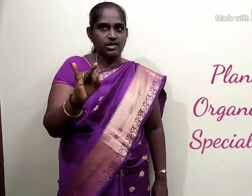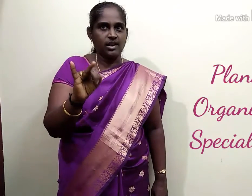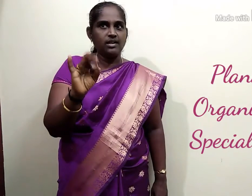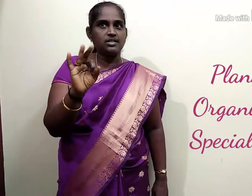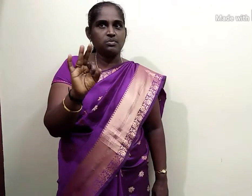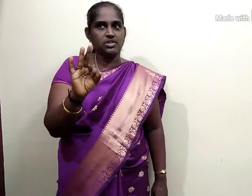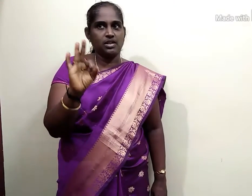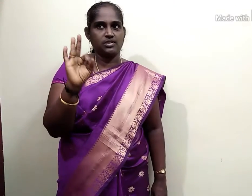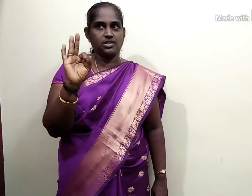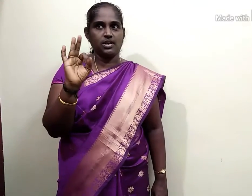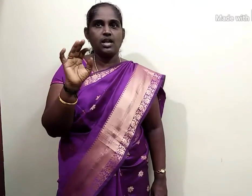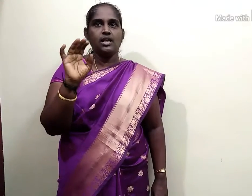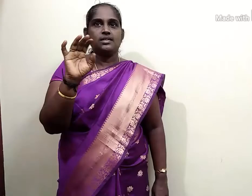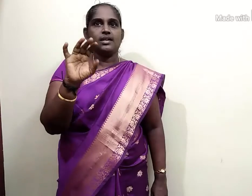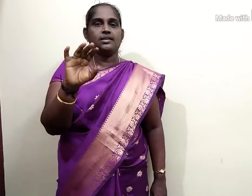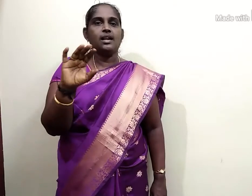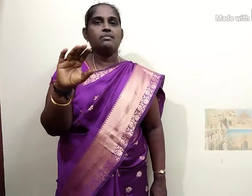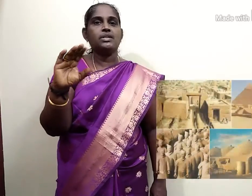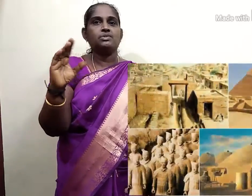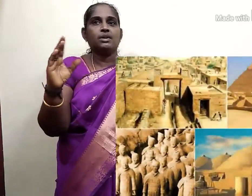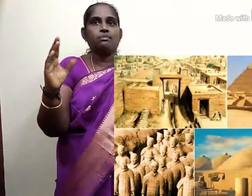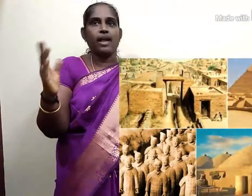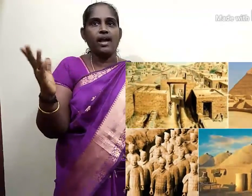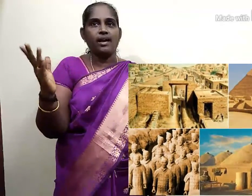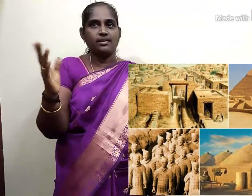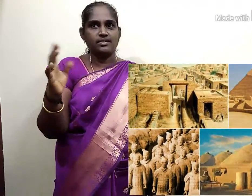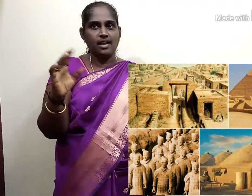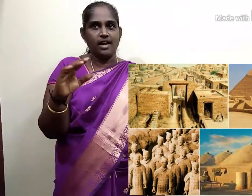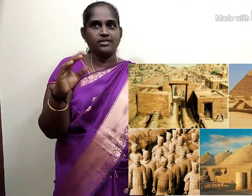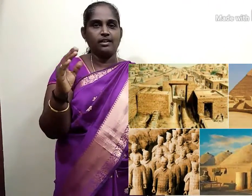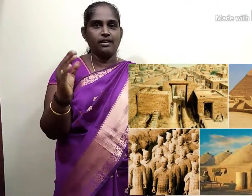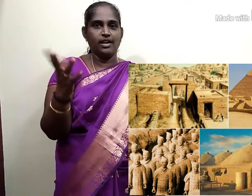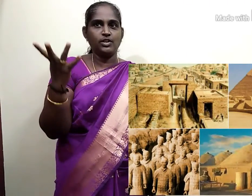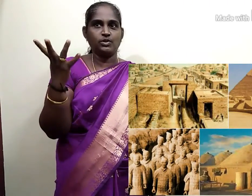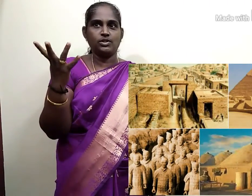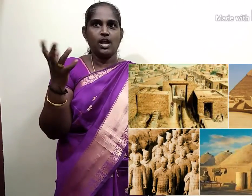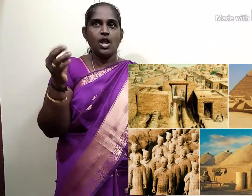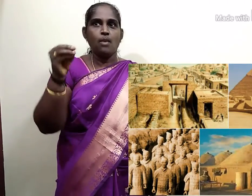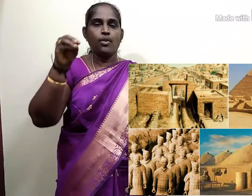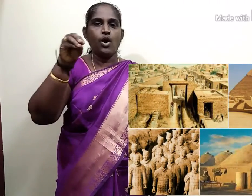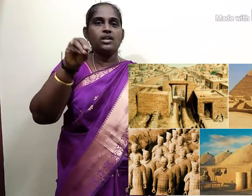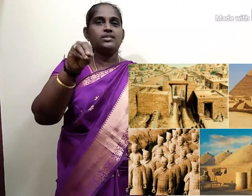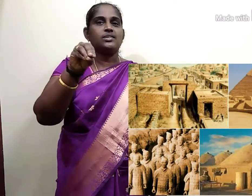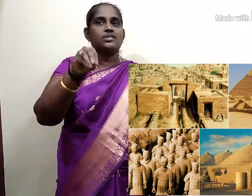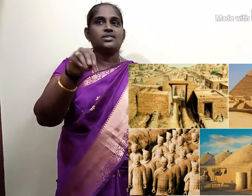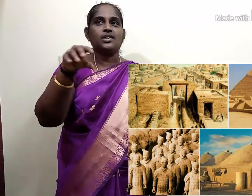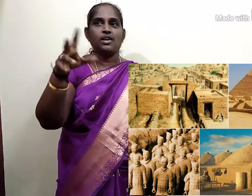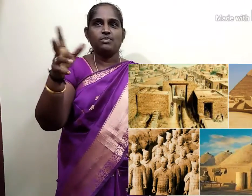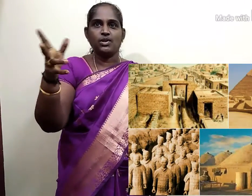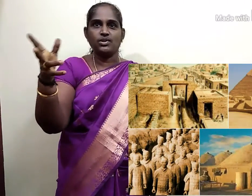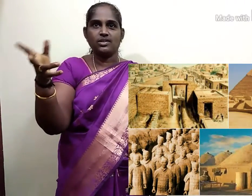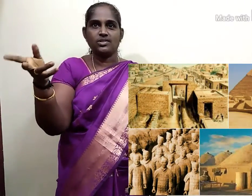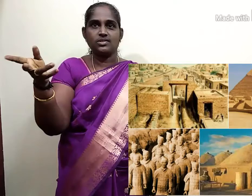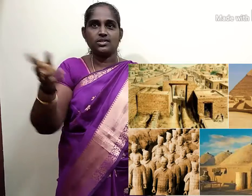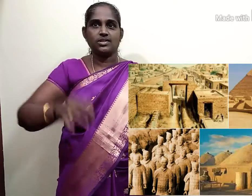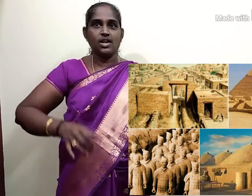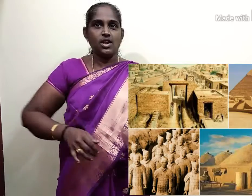and specialization. Settlements were planned and laid out. Politics came into existence.